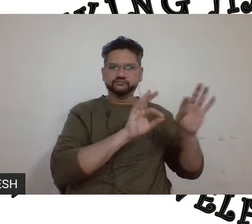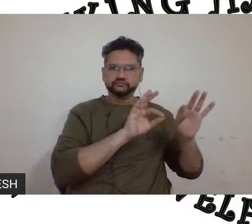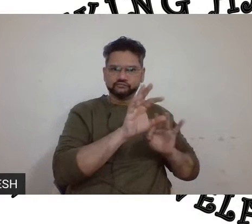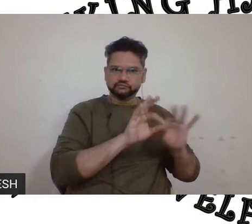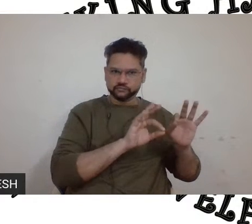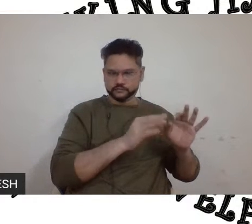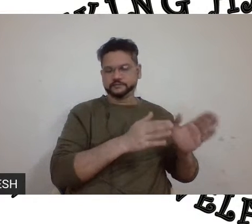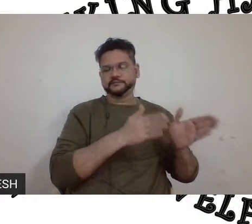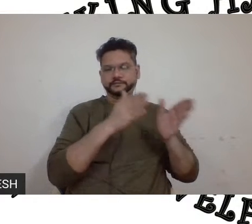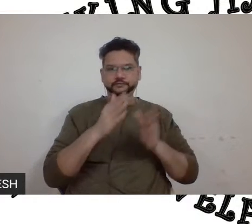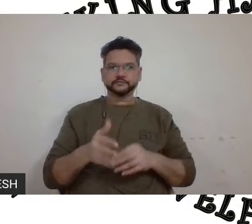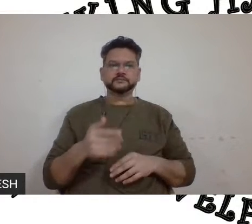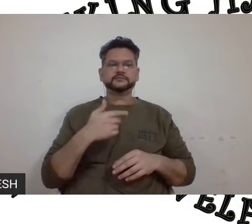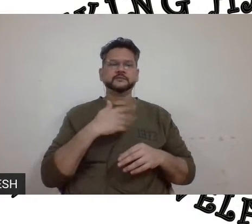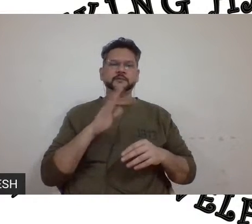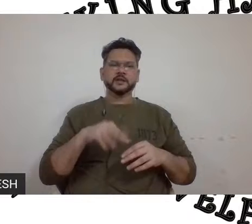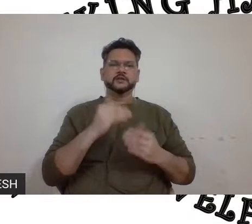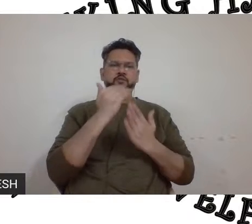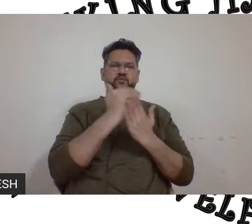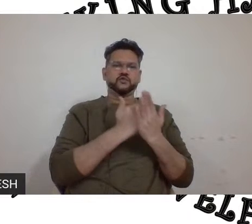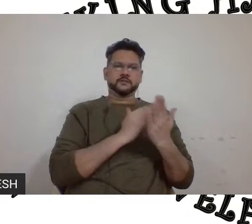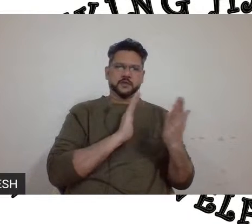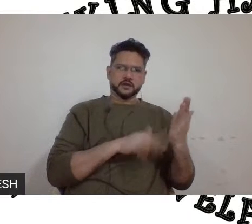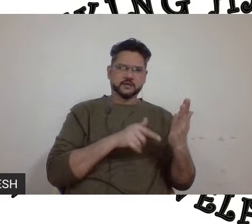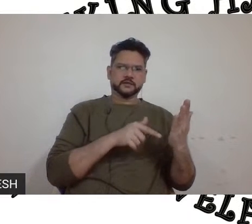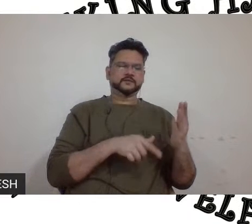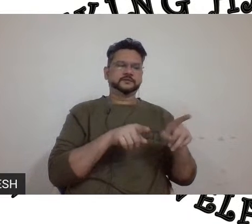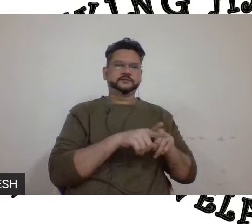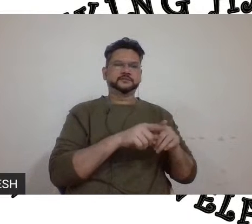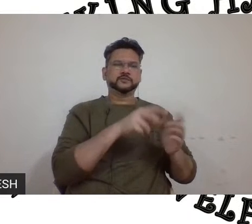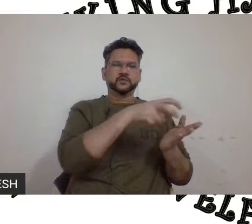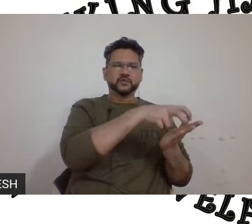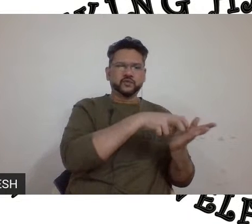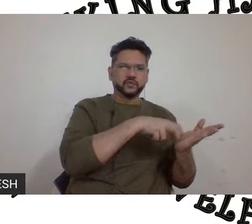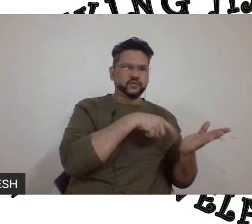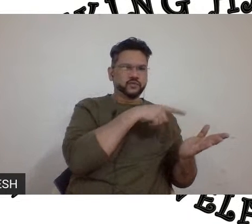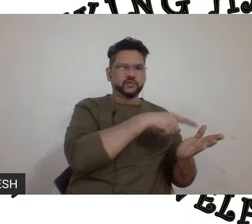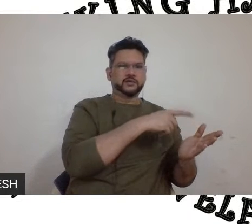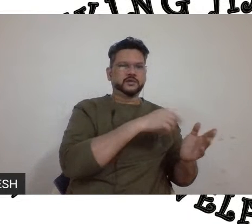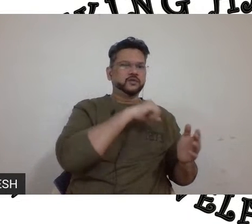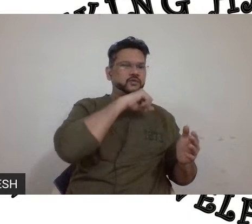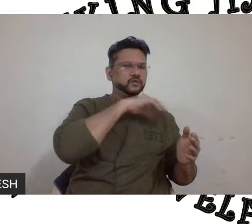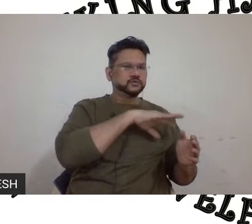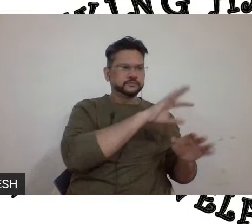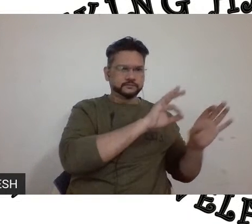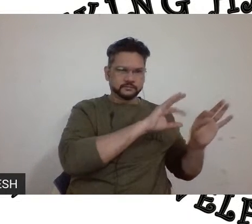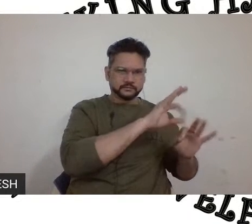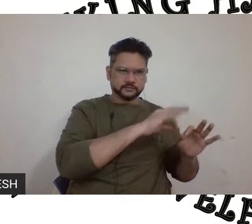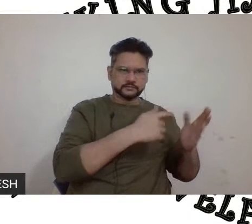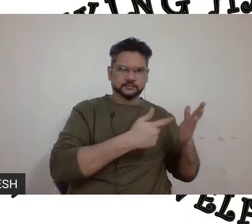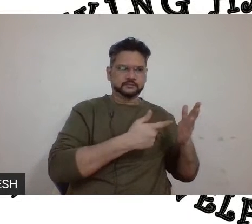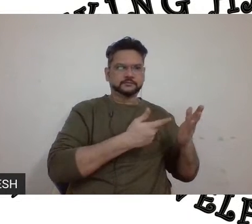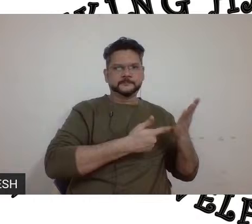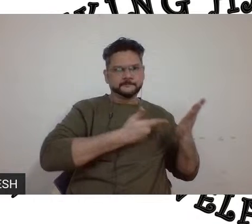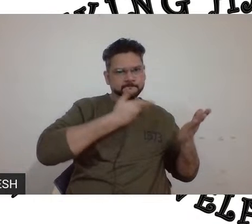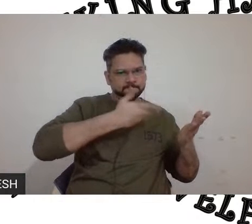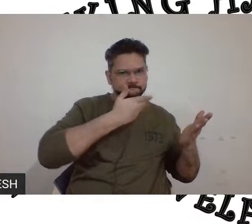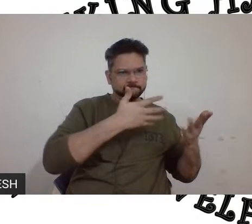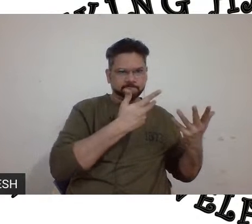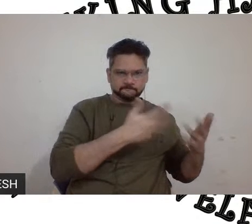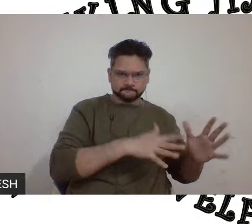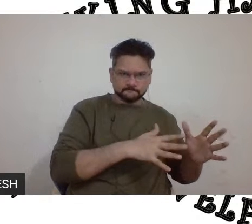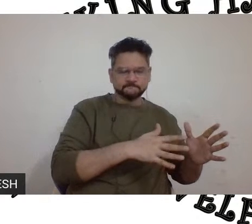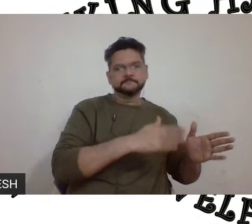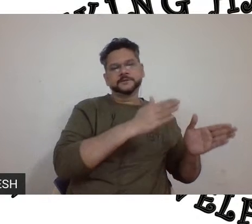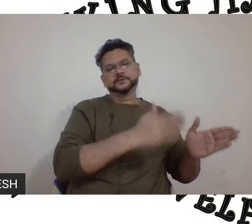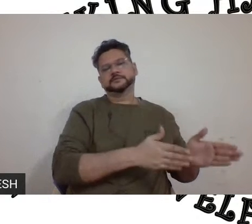we target the youth from the rural, remote villages. We train and then we place them in the private sector jobs.